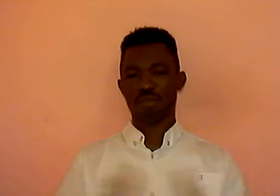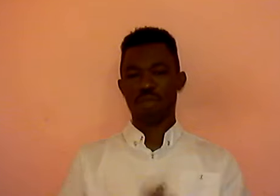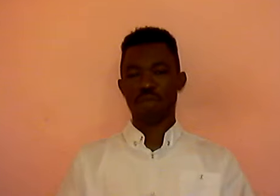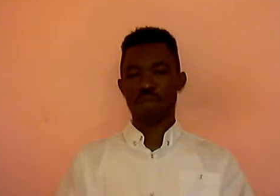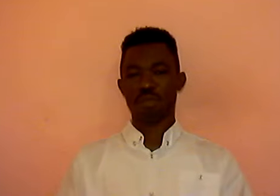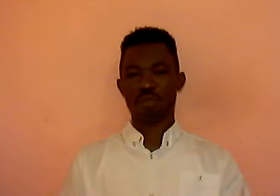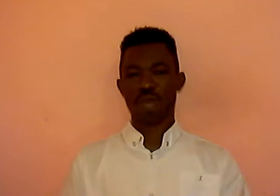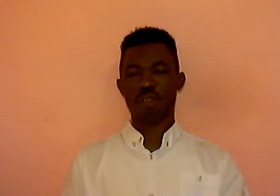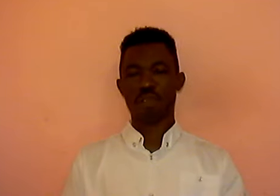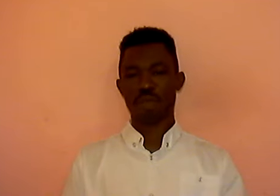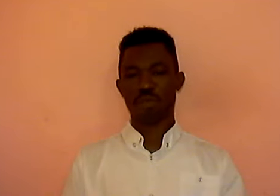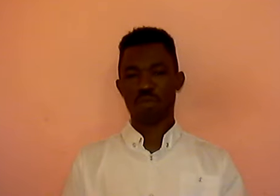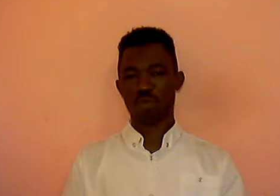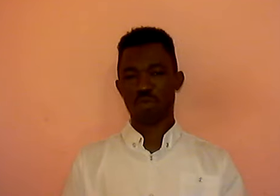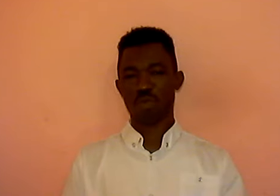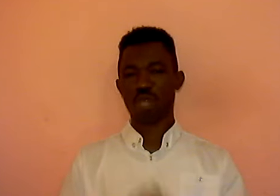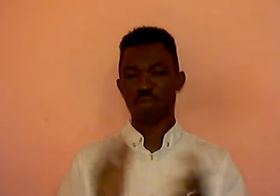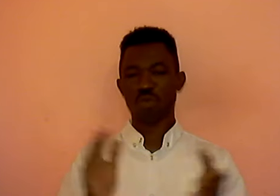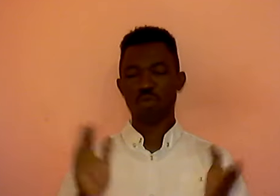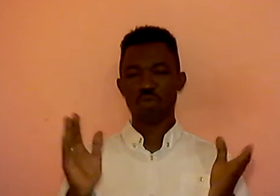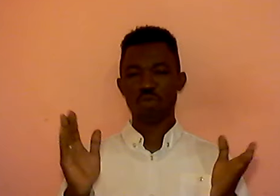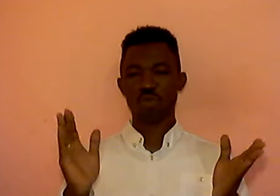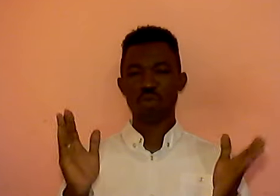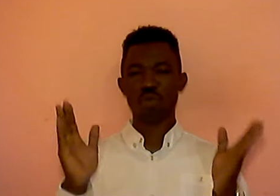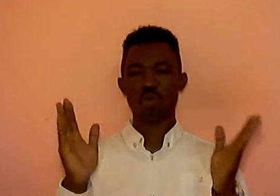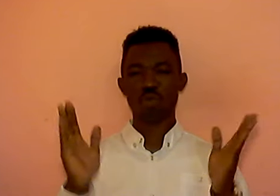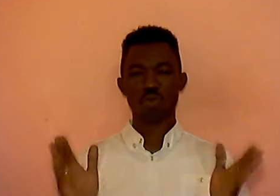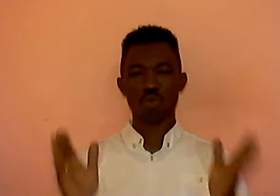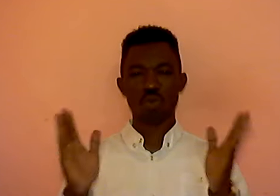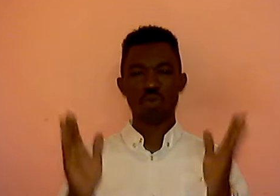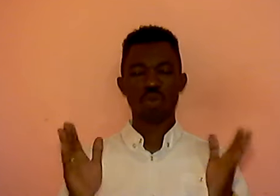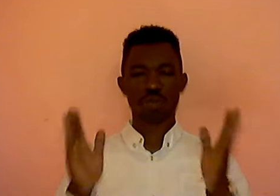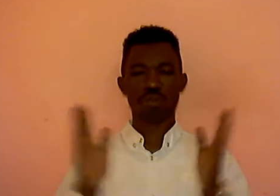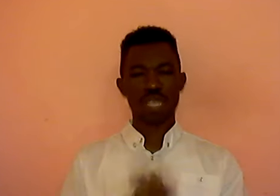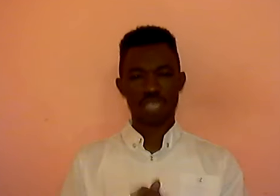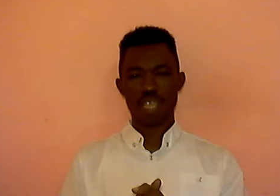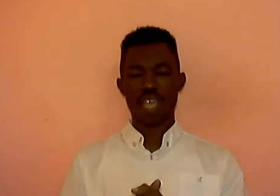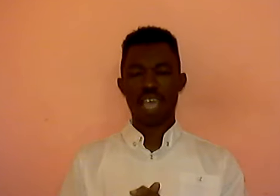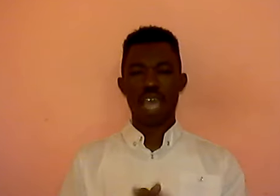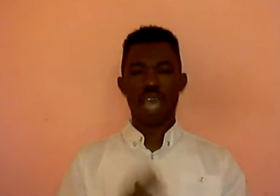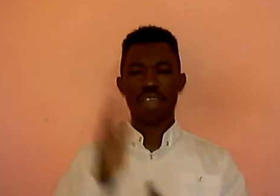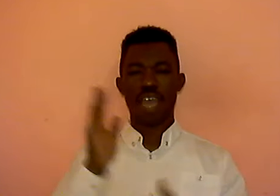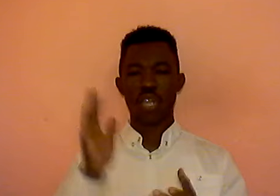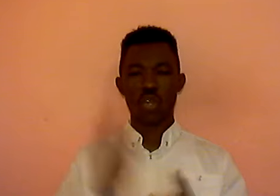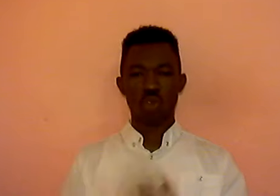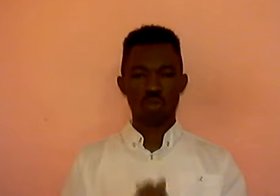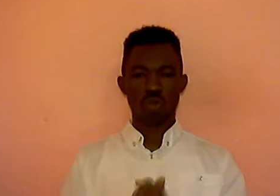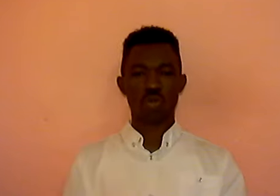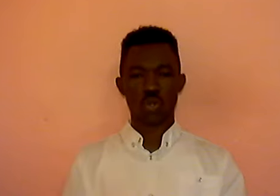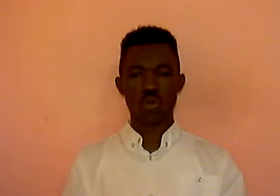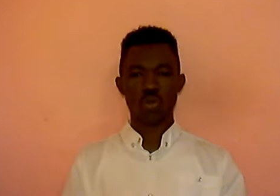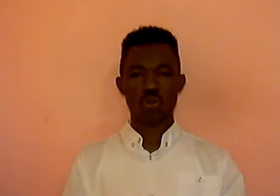my people, my lovely people. You are so much blessed. And I love you all so